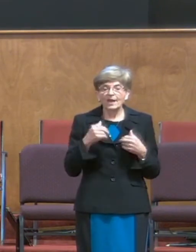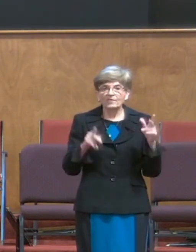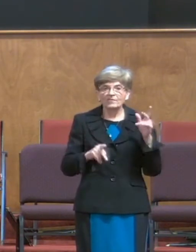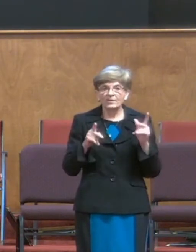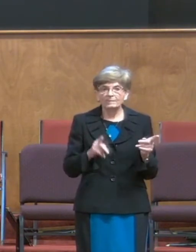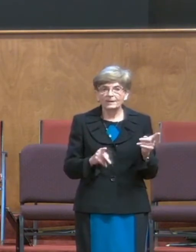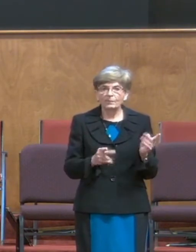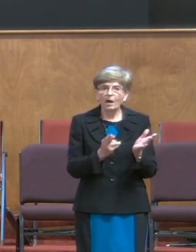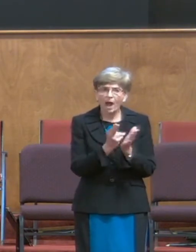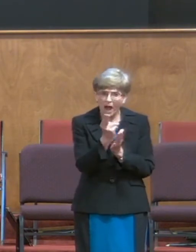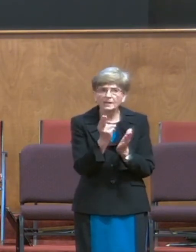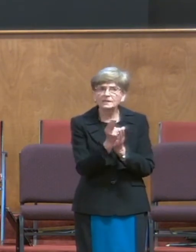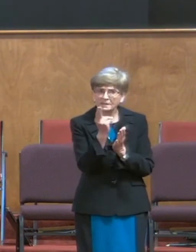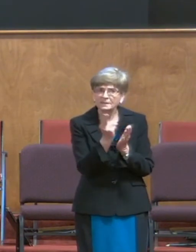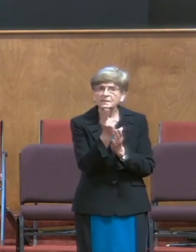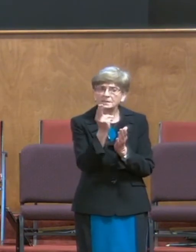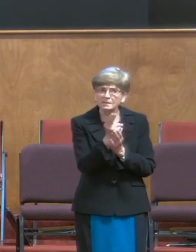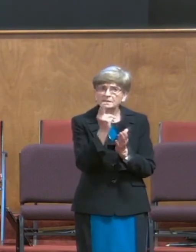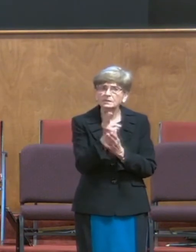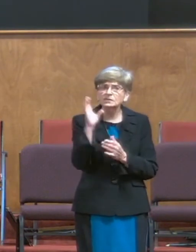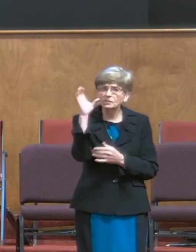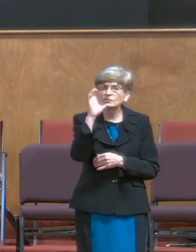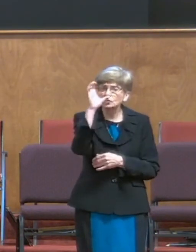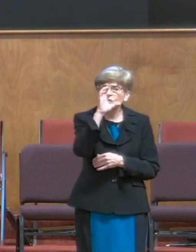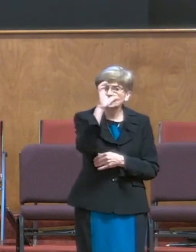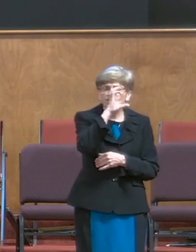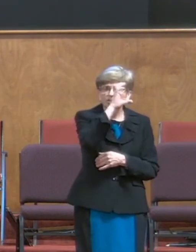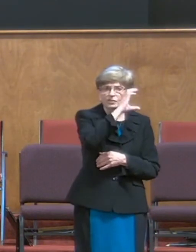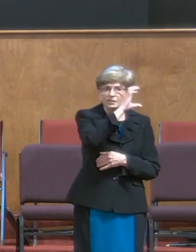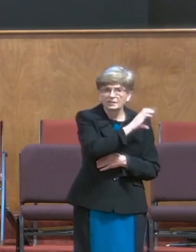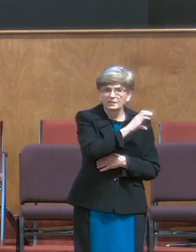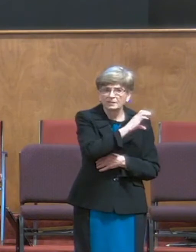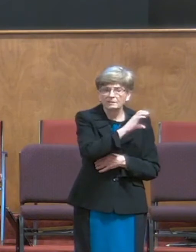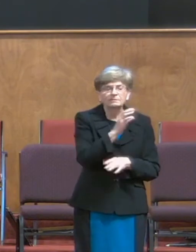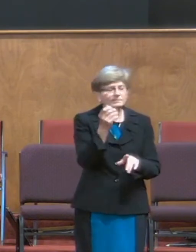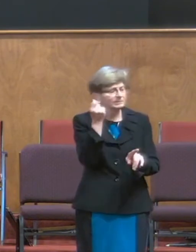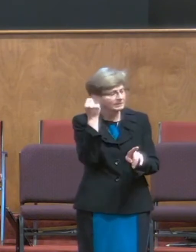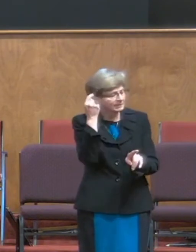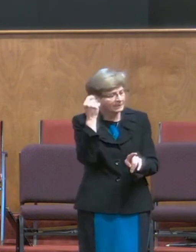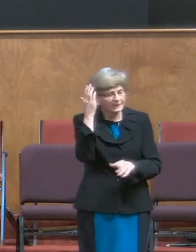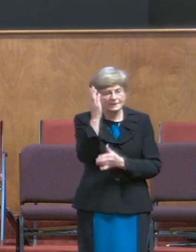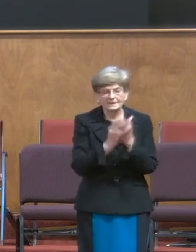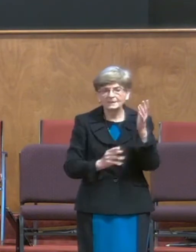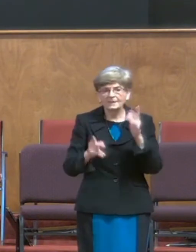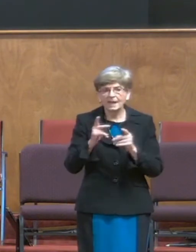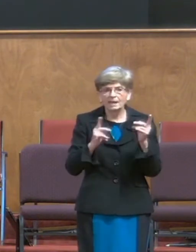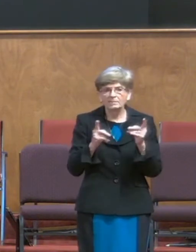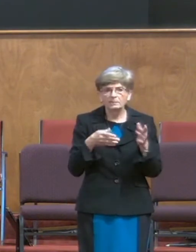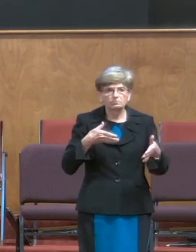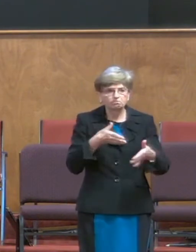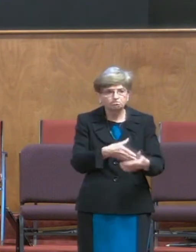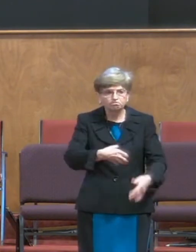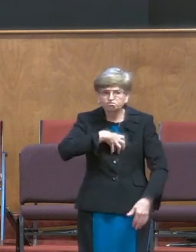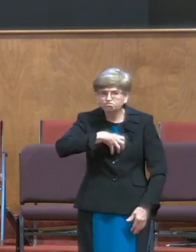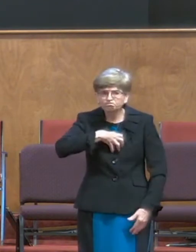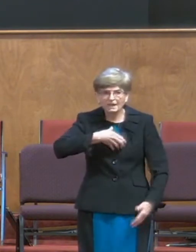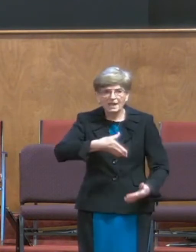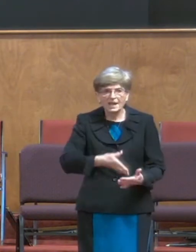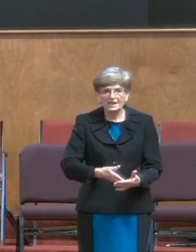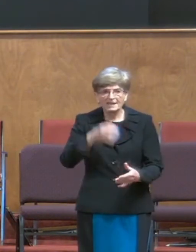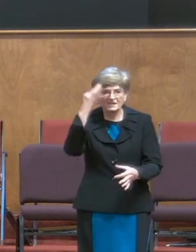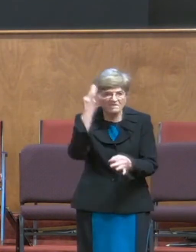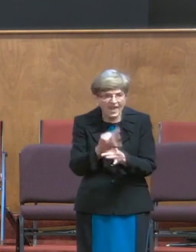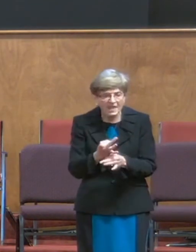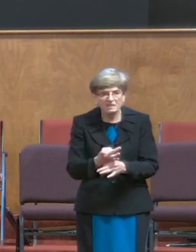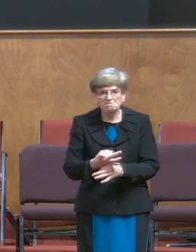honestly searching. And to be sure, there are people who are antagonistic to faith and the church, but that's not what I'm talking about. What I'm talking